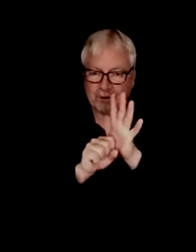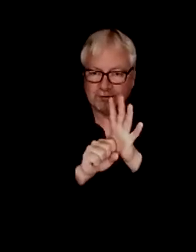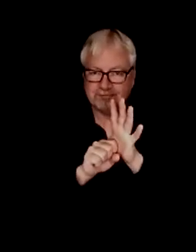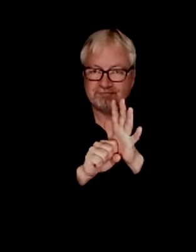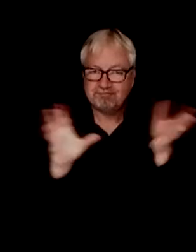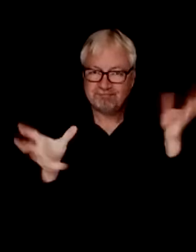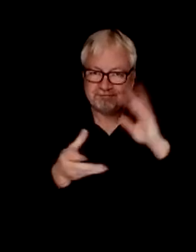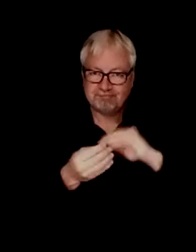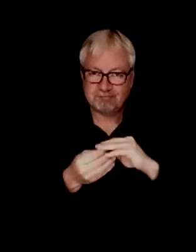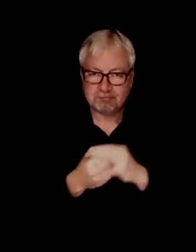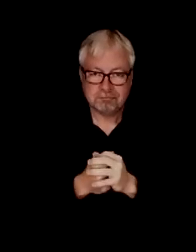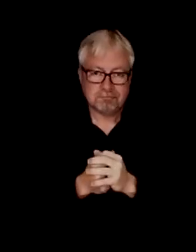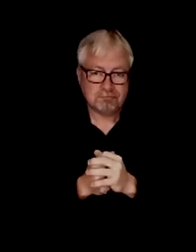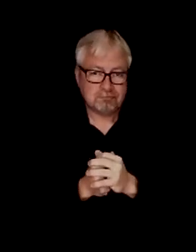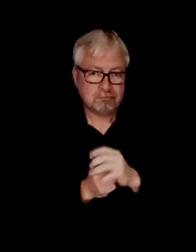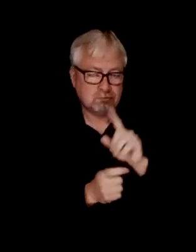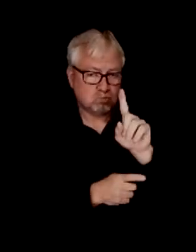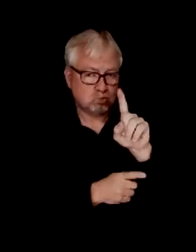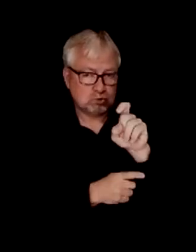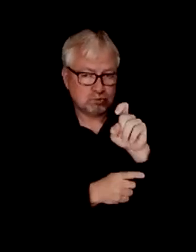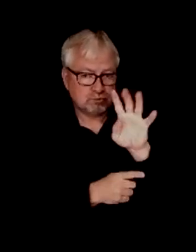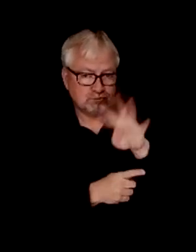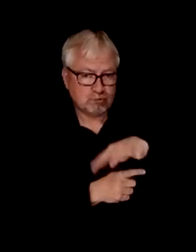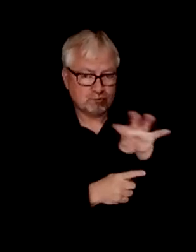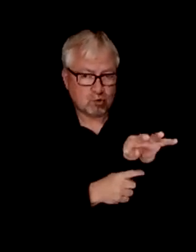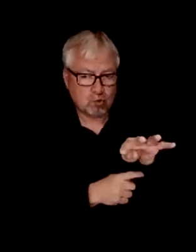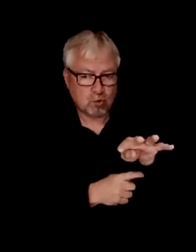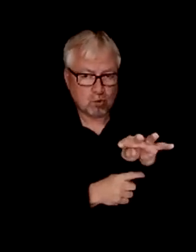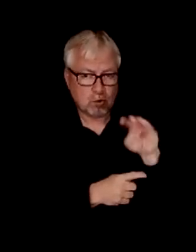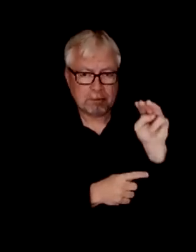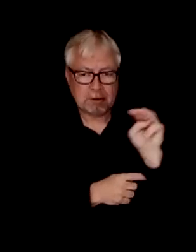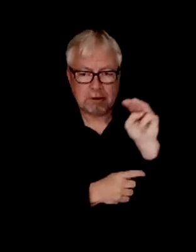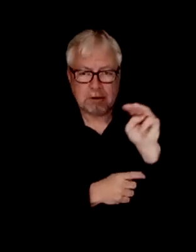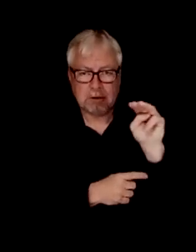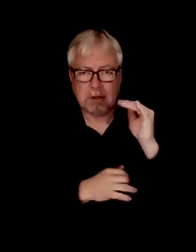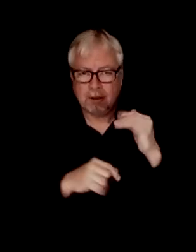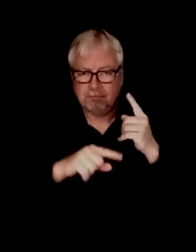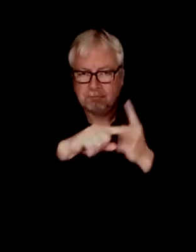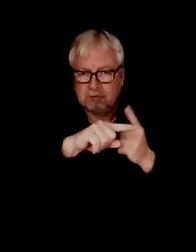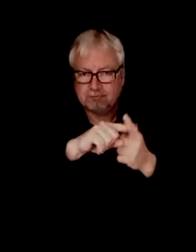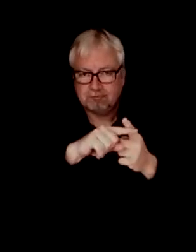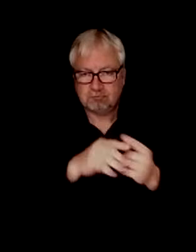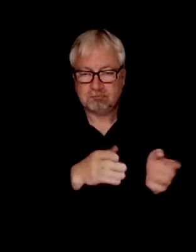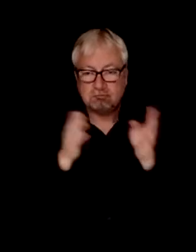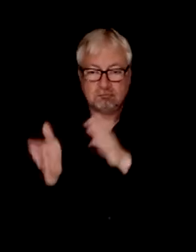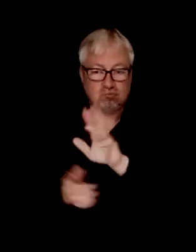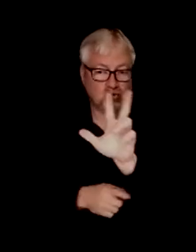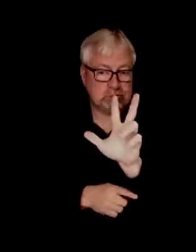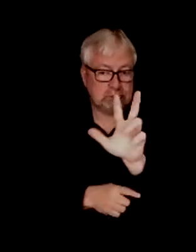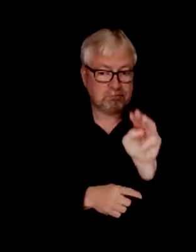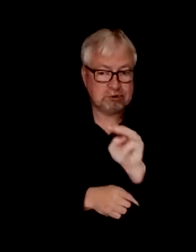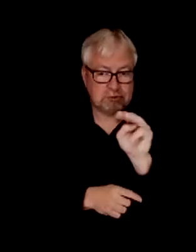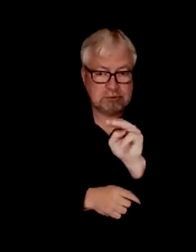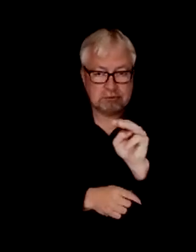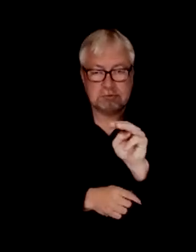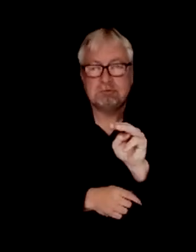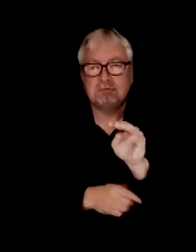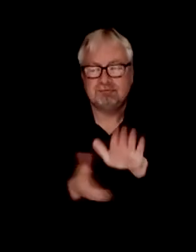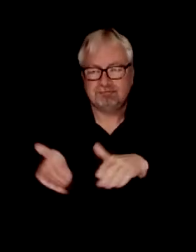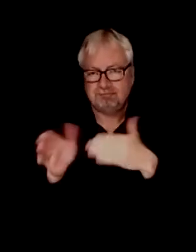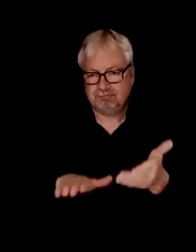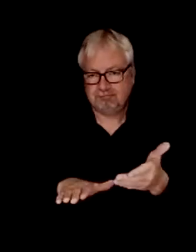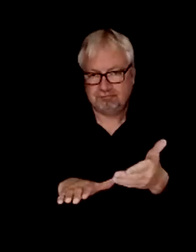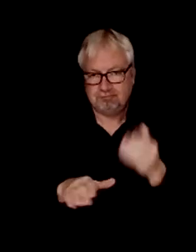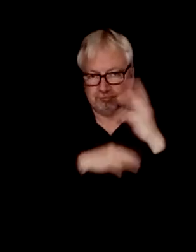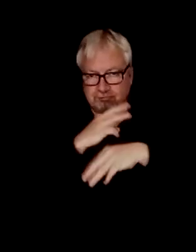million cases and over 3 million deaths. In the United States, we're now at more than 31,800,000